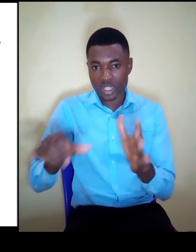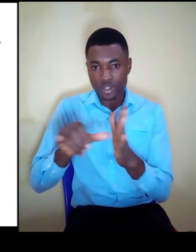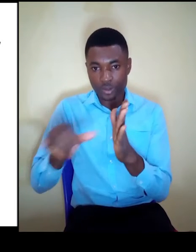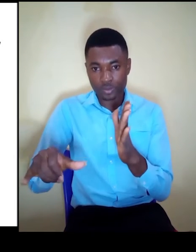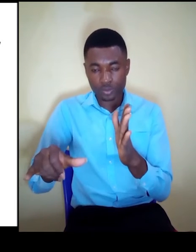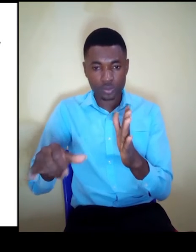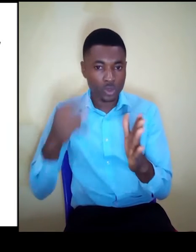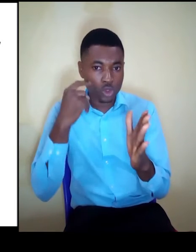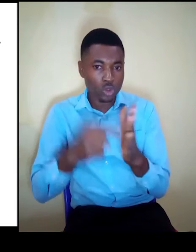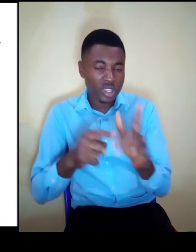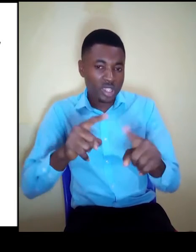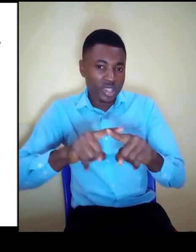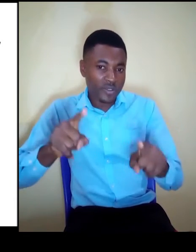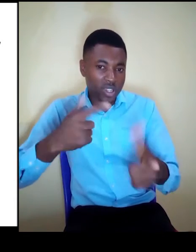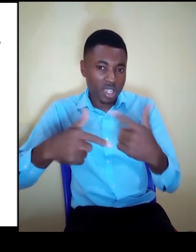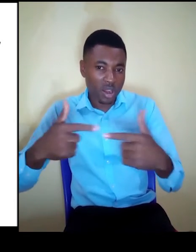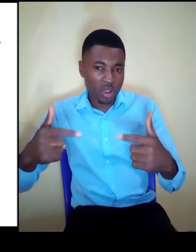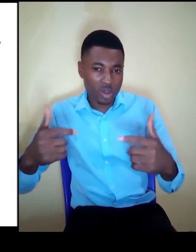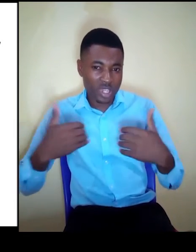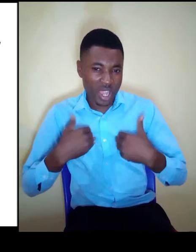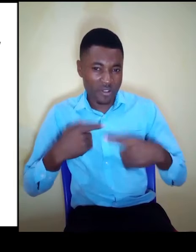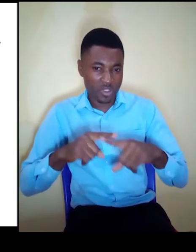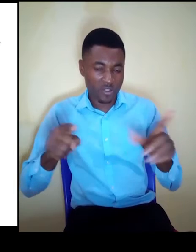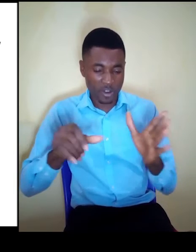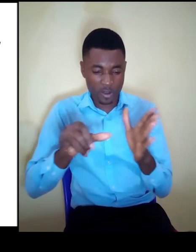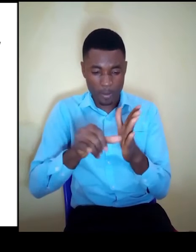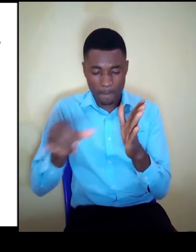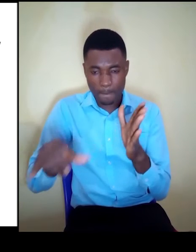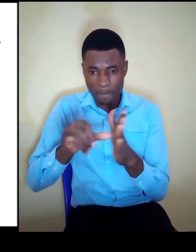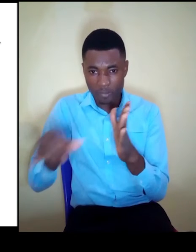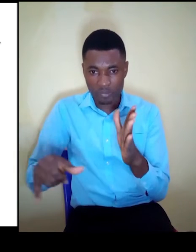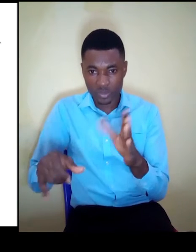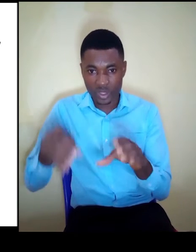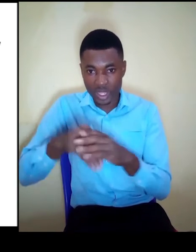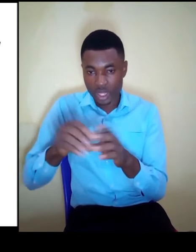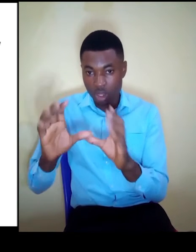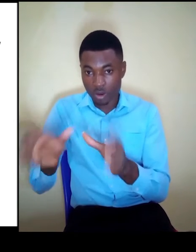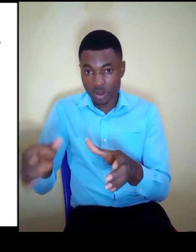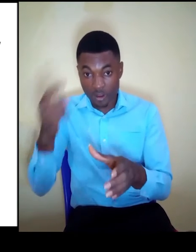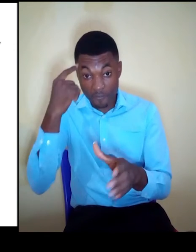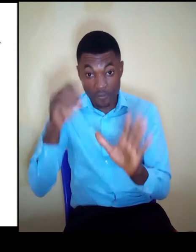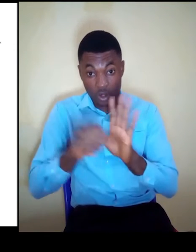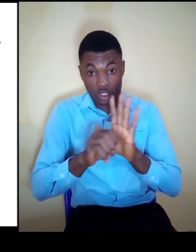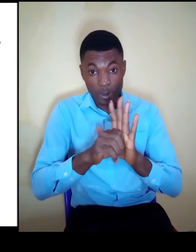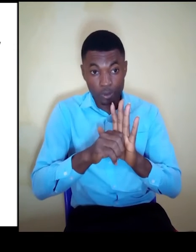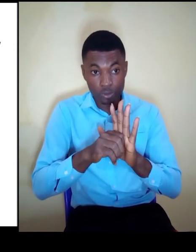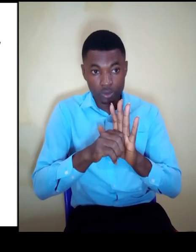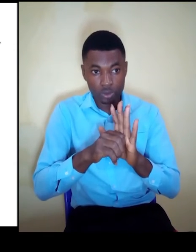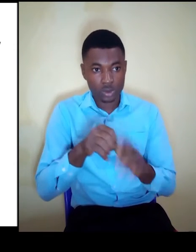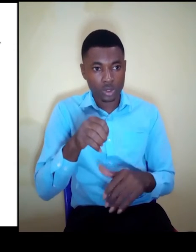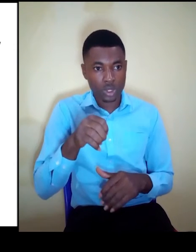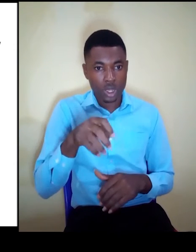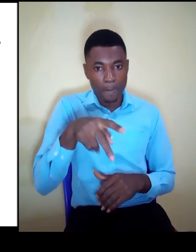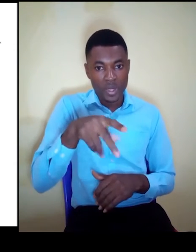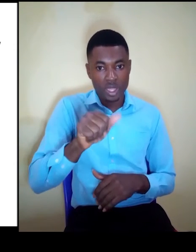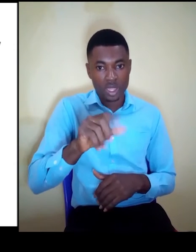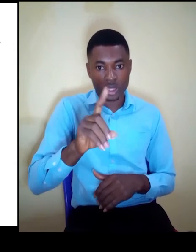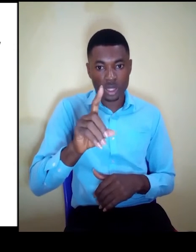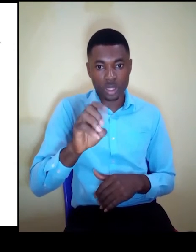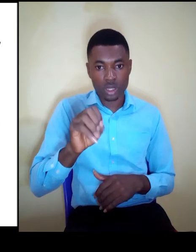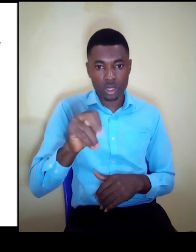different patterns of iconicity within a category. For example, Pardon and her colleagues identified